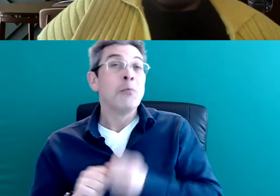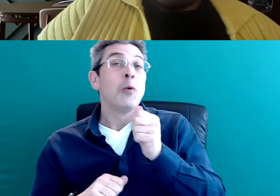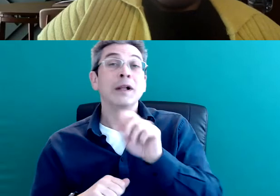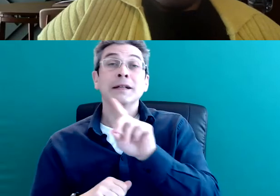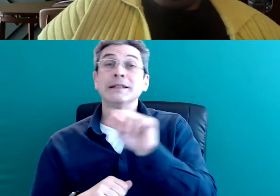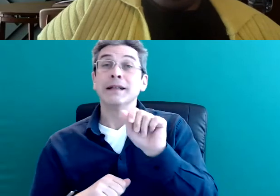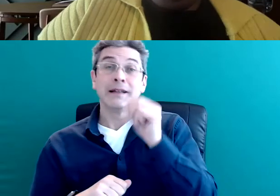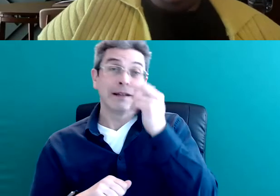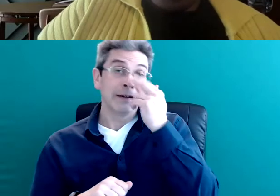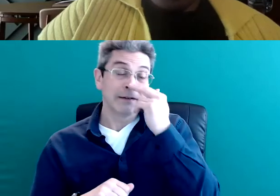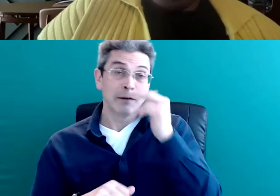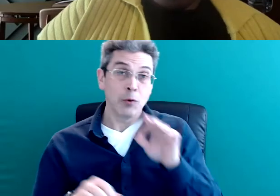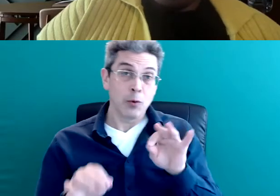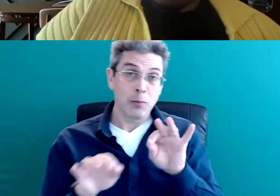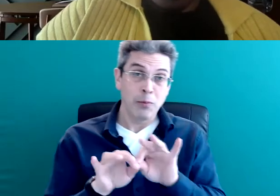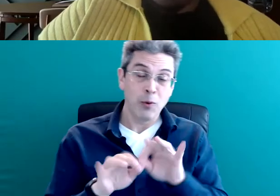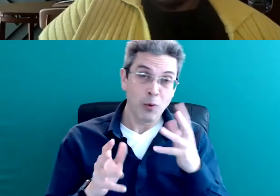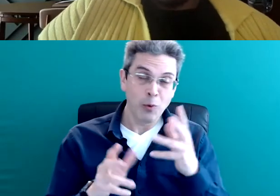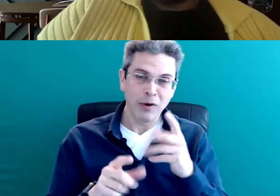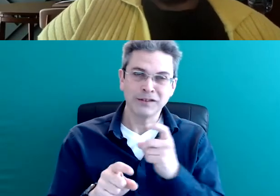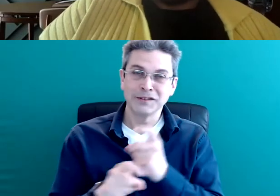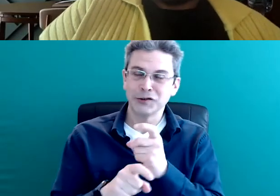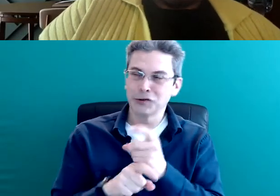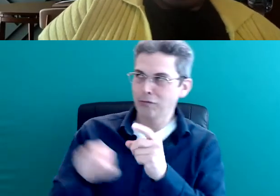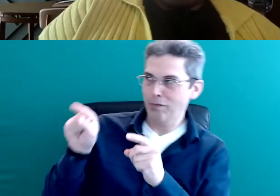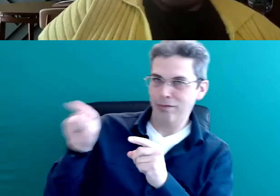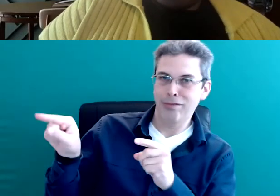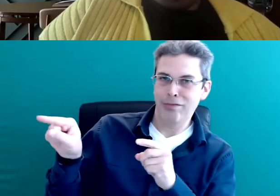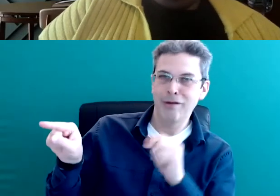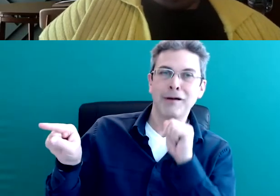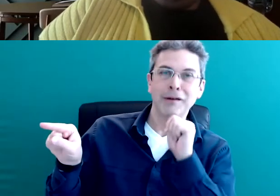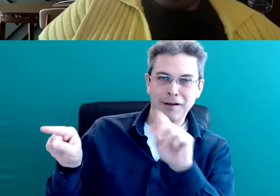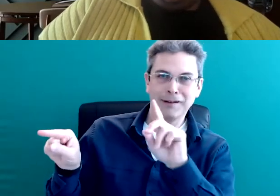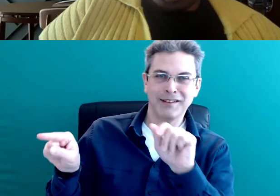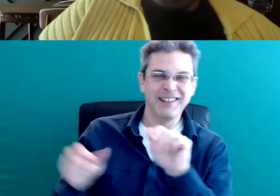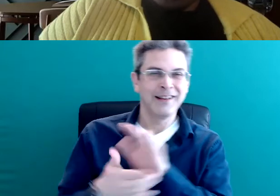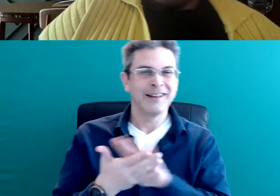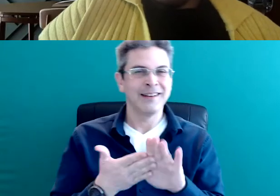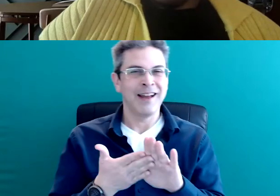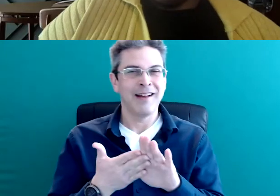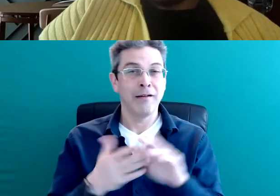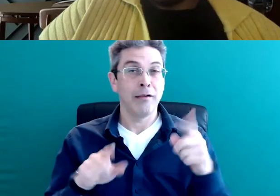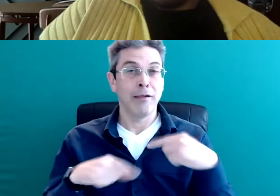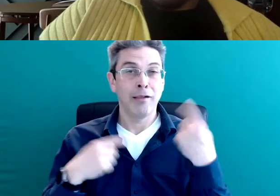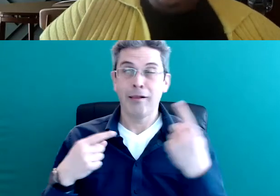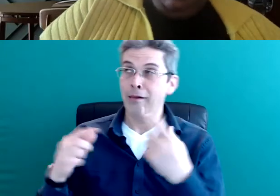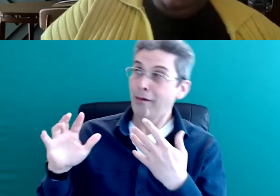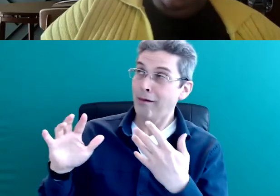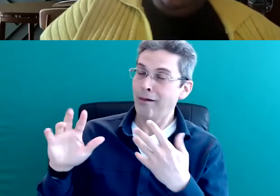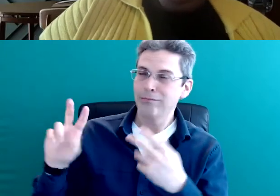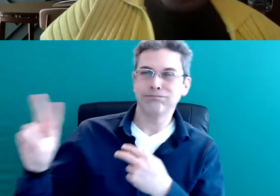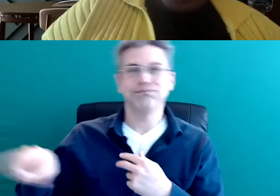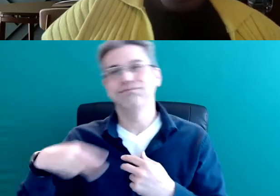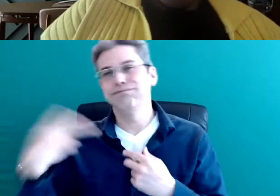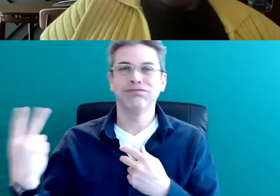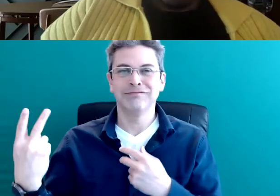on non-disabled people being the punchline, which is like a change in a balance of power, which I love.